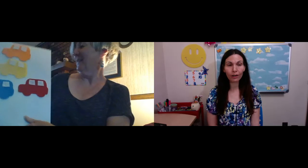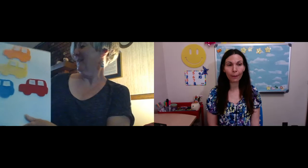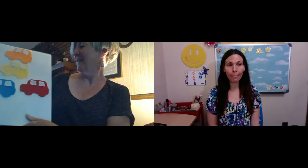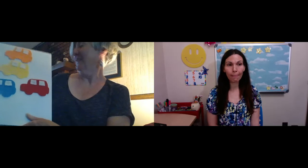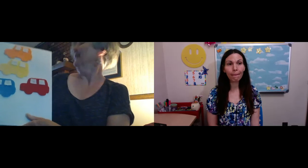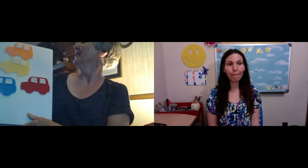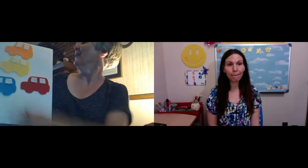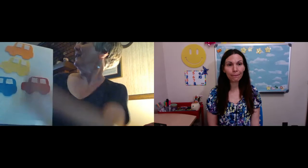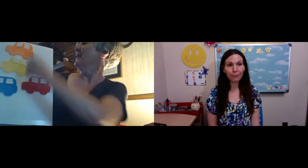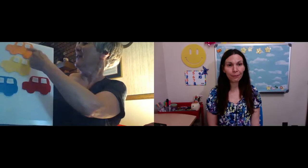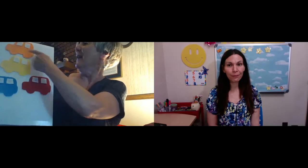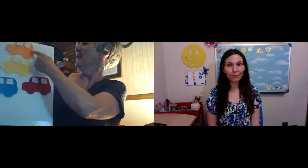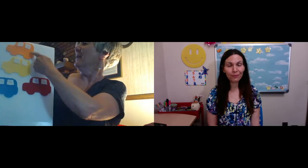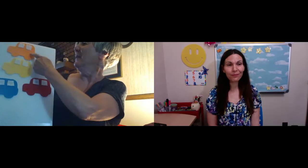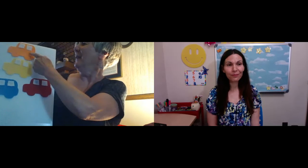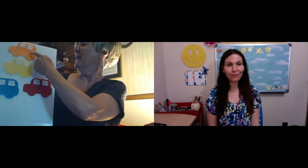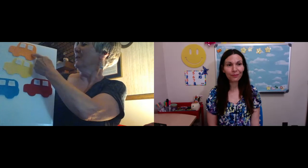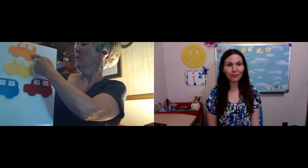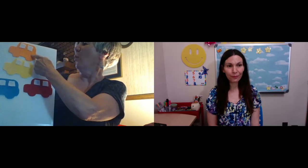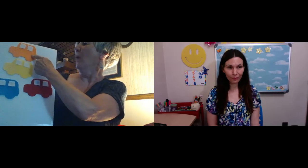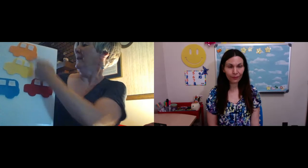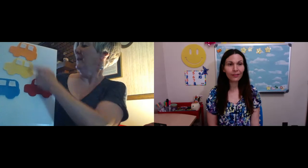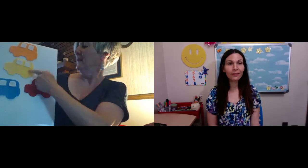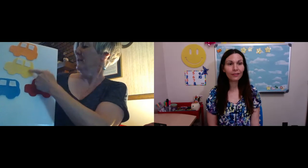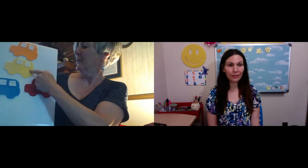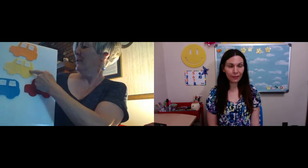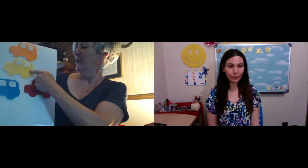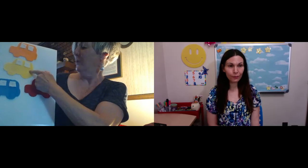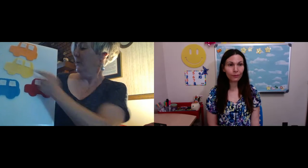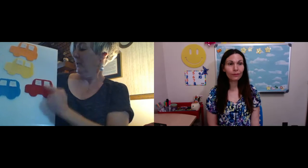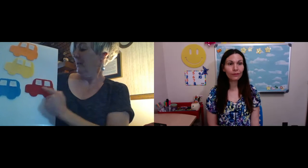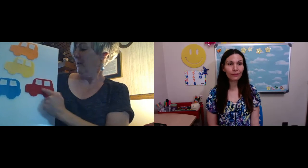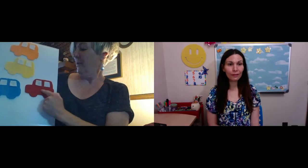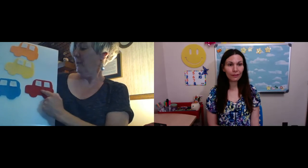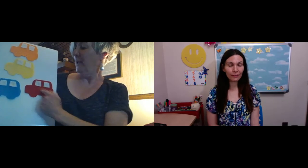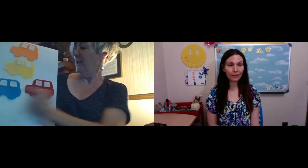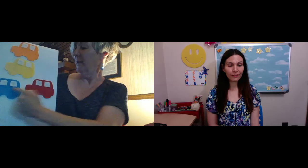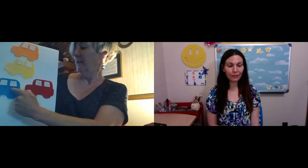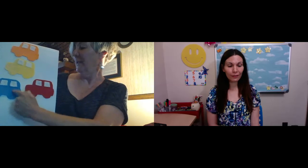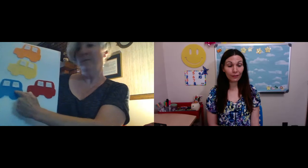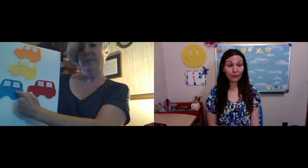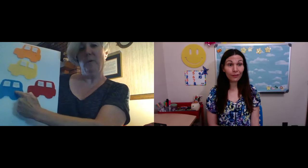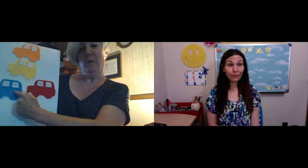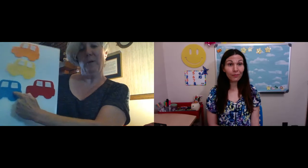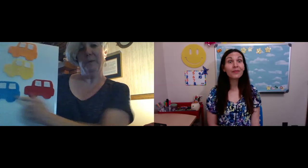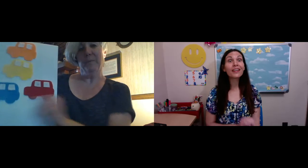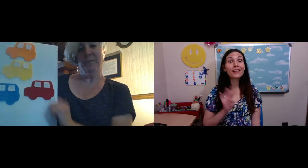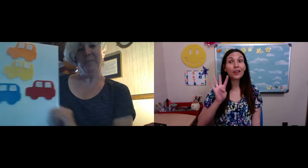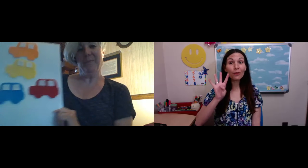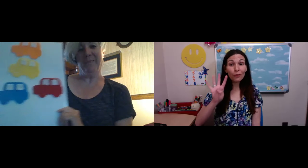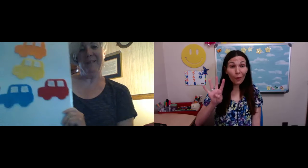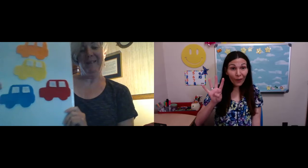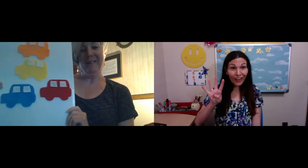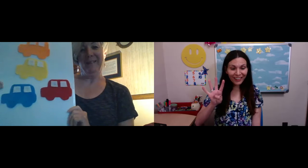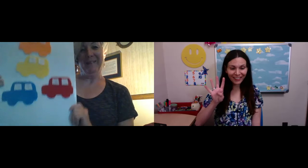four. All right, let's count them again. Here's one, two, three, and four.